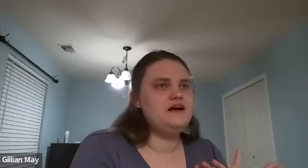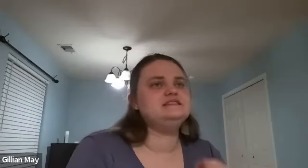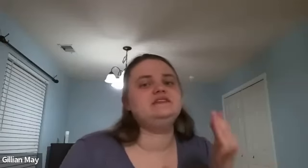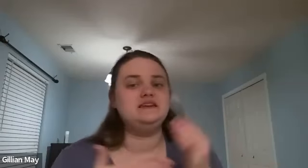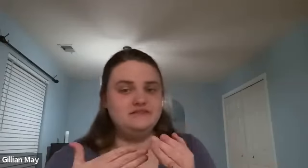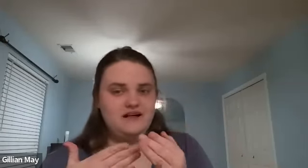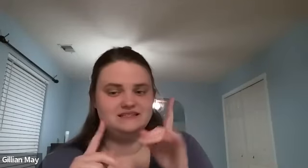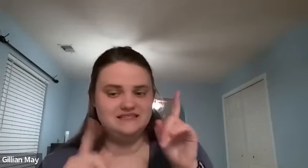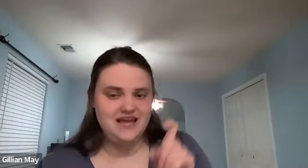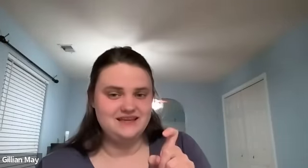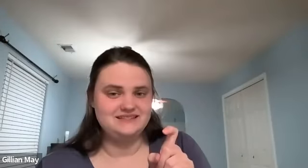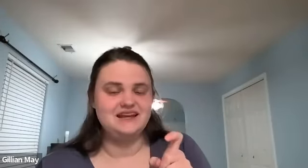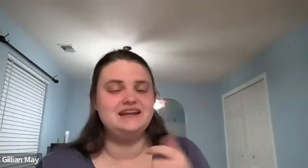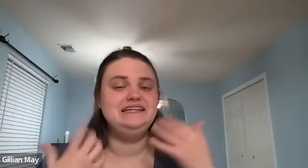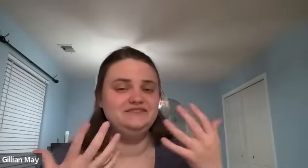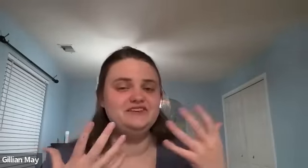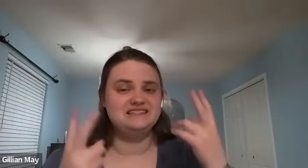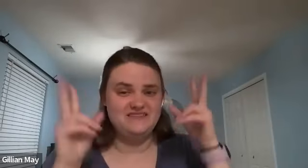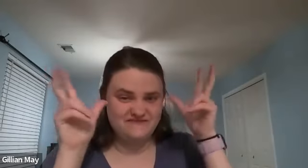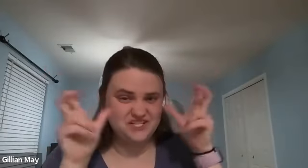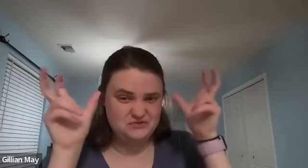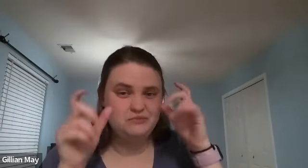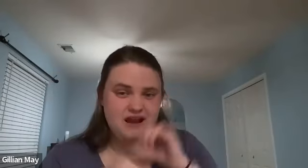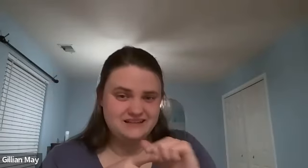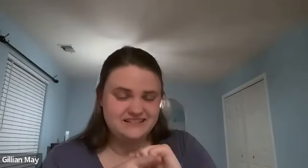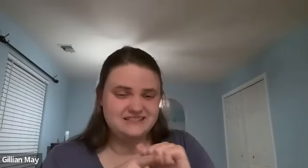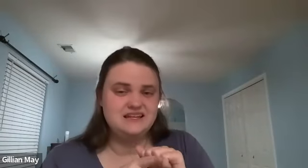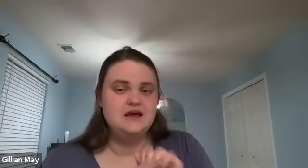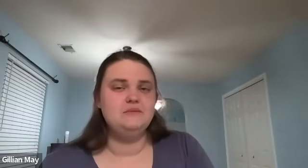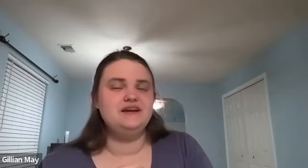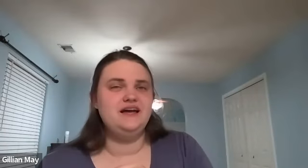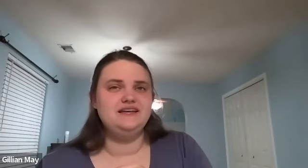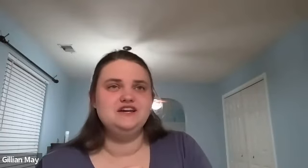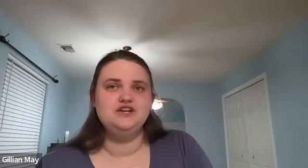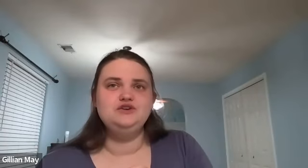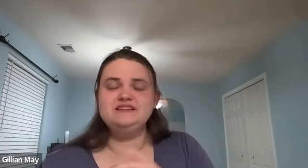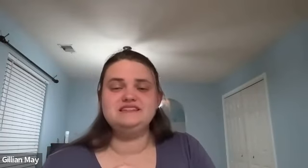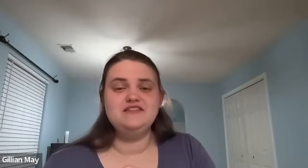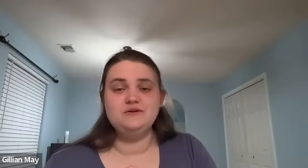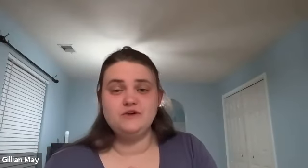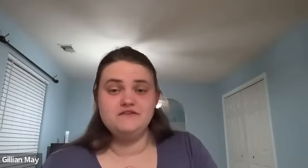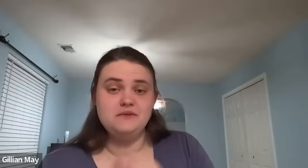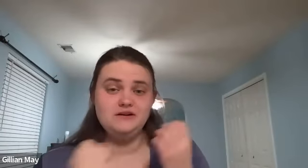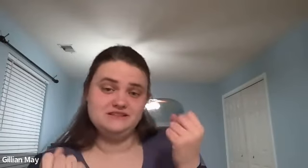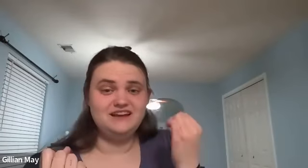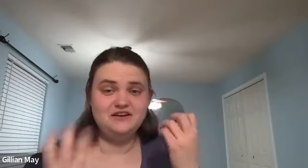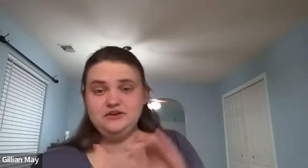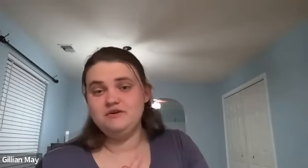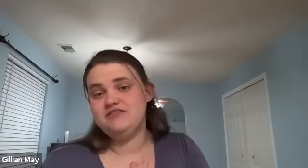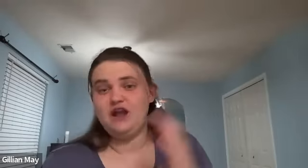class at the end of class test to kind of give you guys that visual practice, because you can stand there in front of a mirror and sign all you want and think, oh,